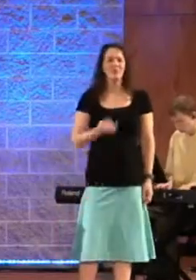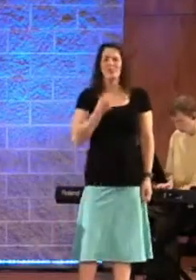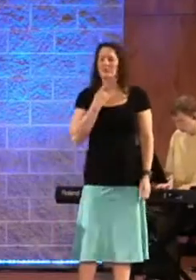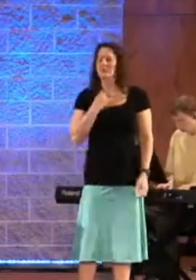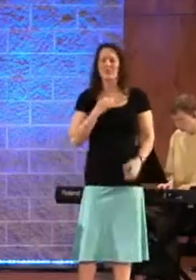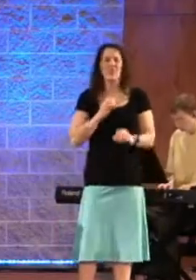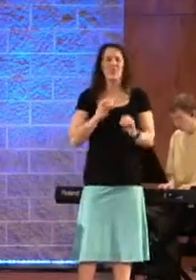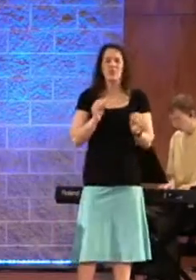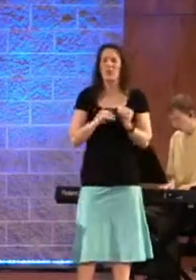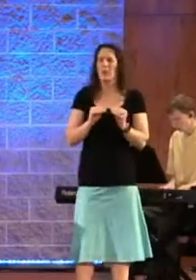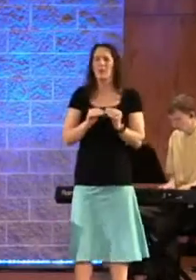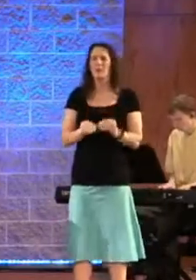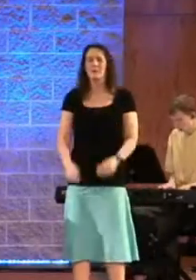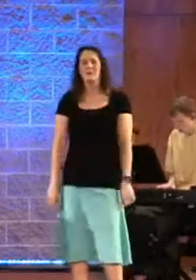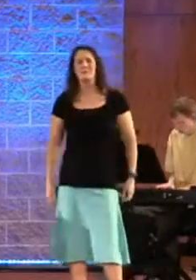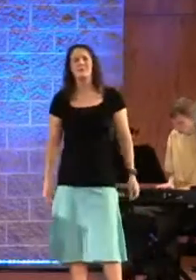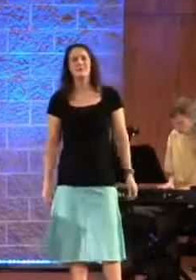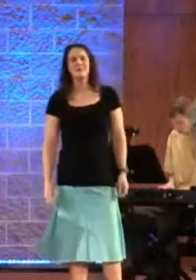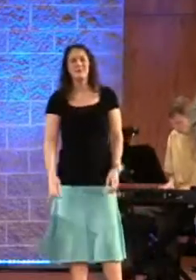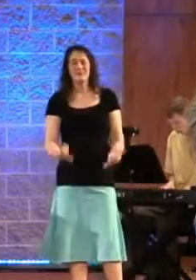more. I will thirst no